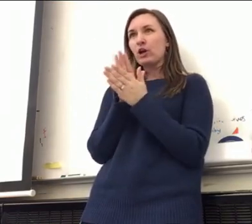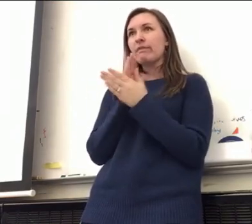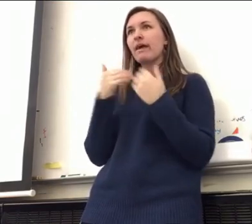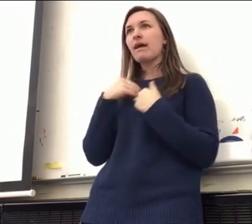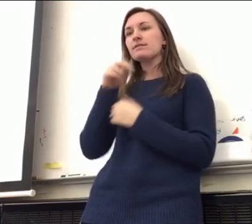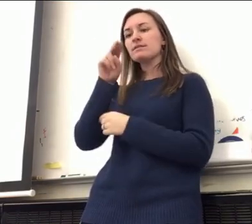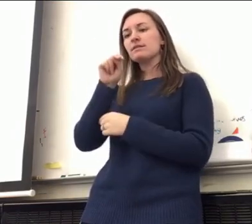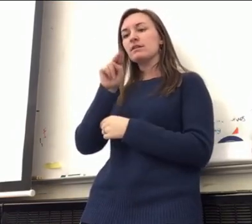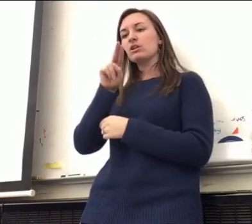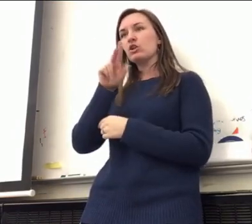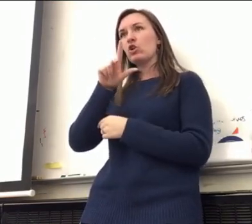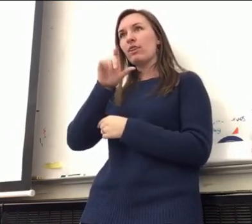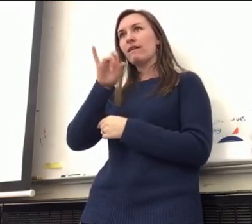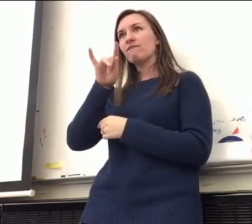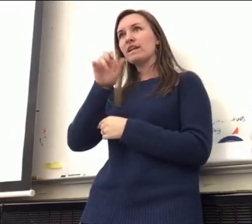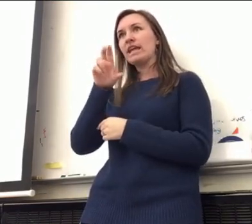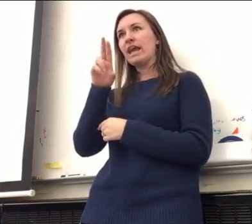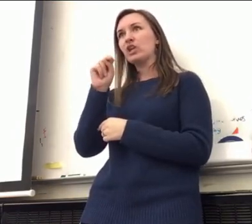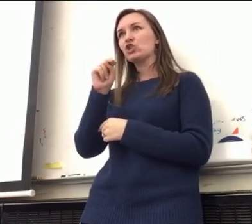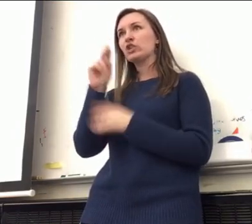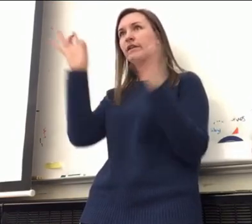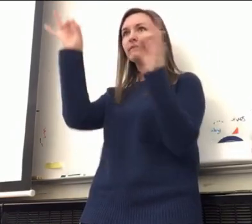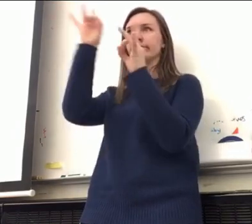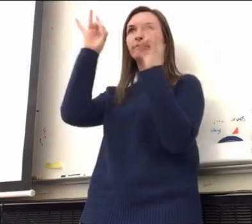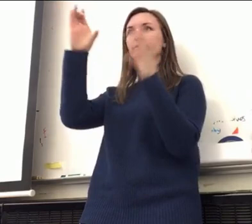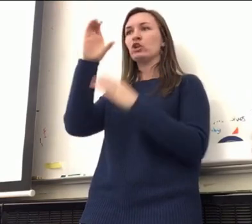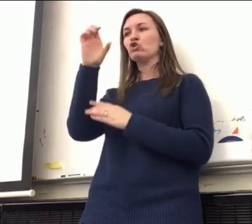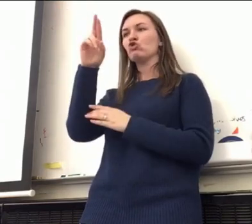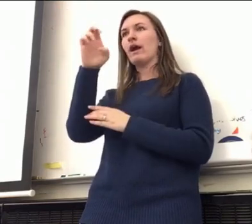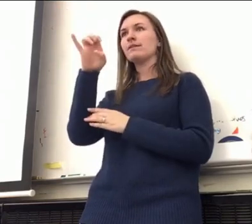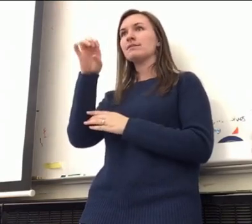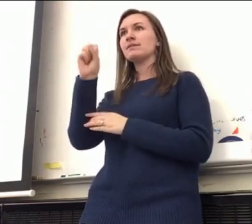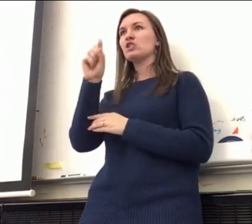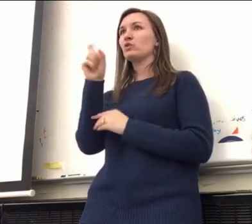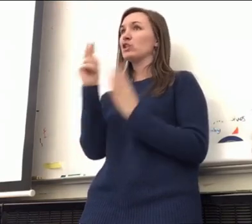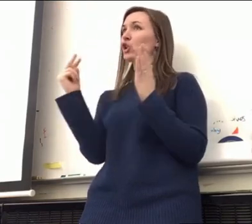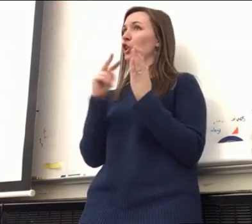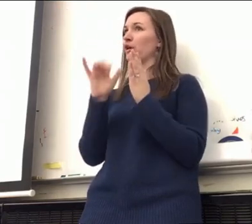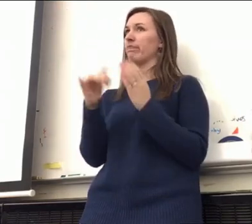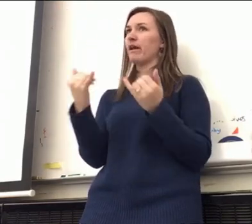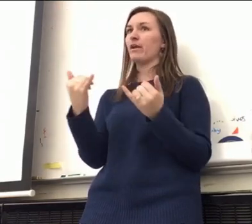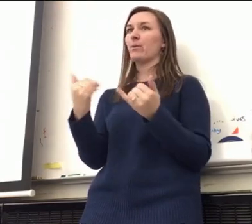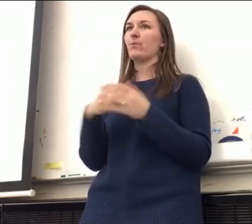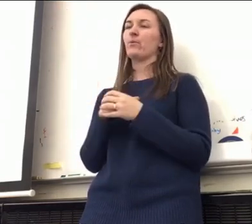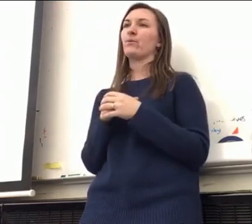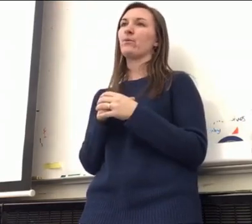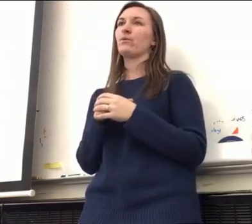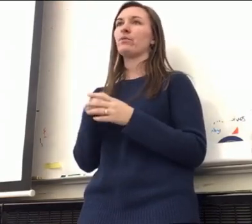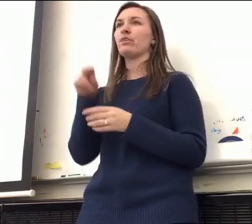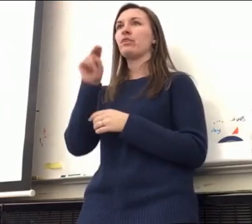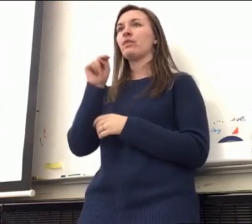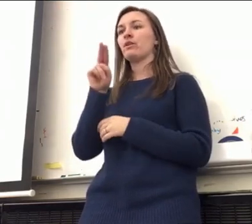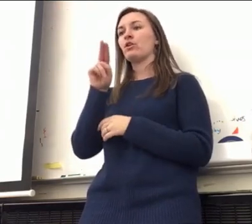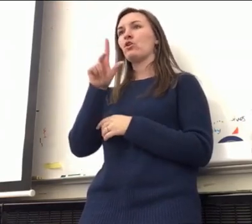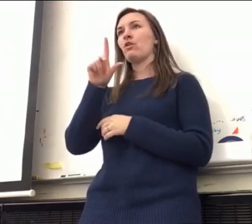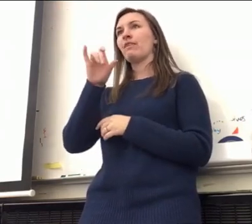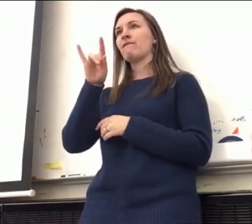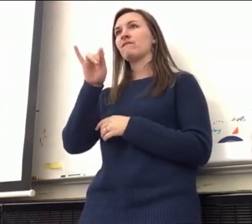the Nullification Crisis on it. Okay? That's what you need to be looking at right now, is your little slip of paper with the Nullification